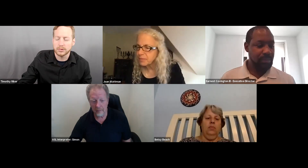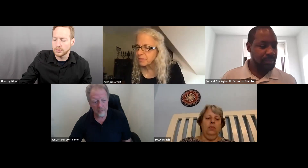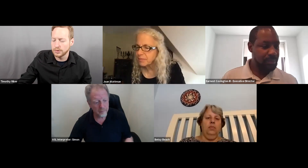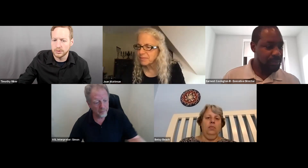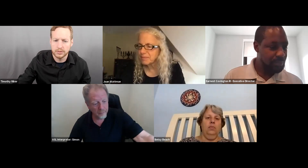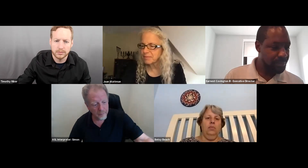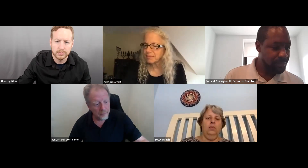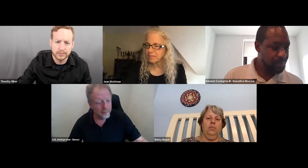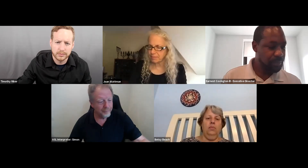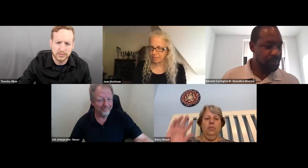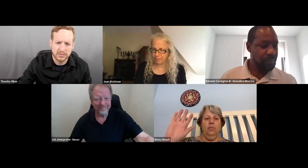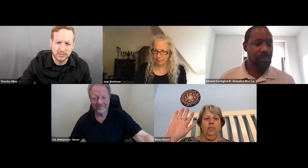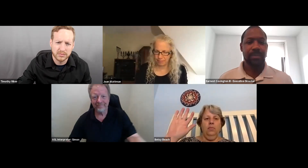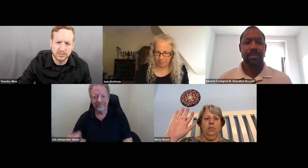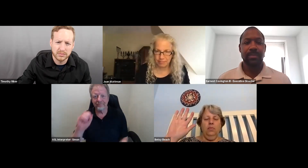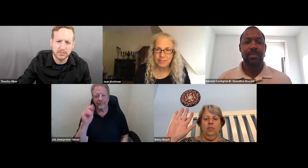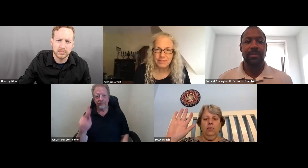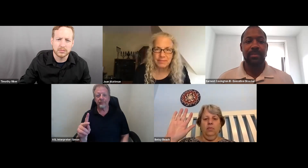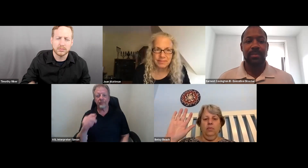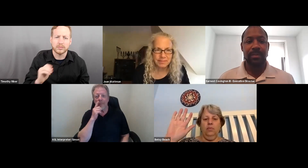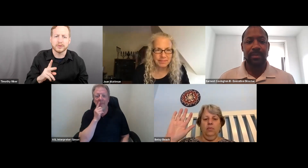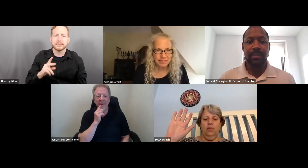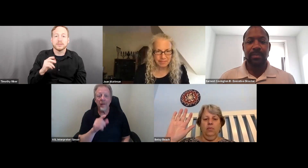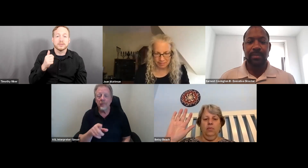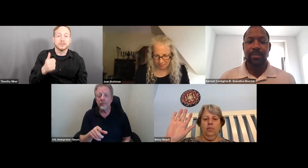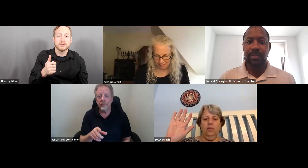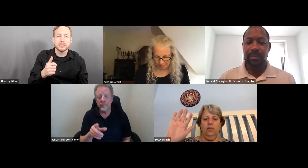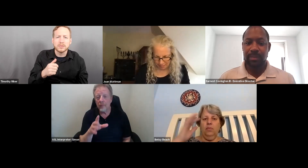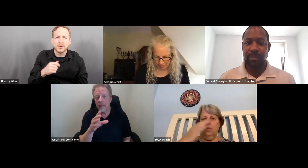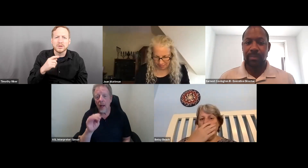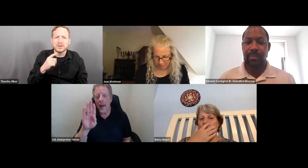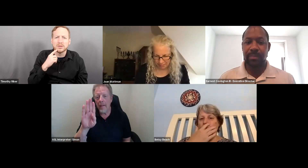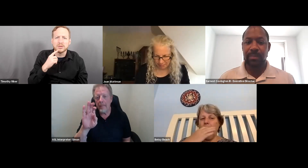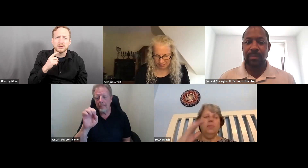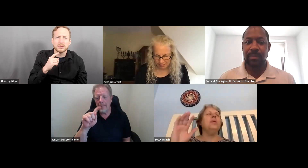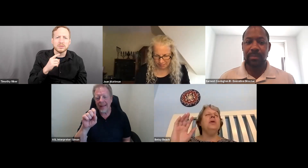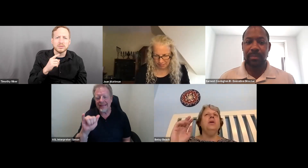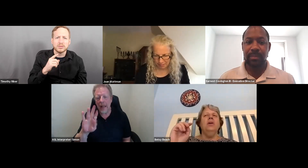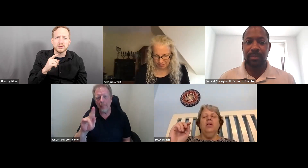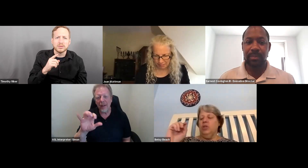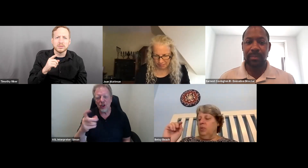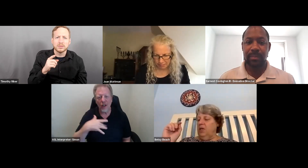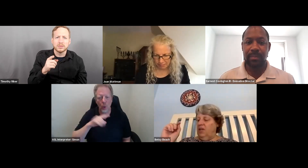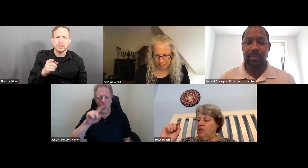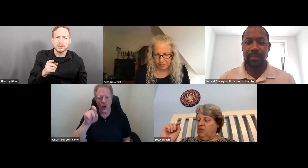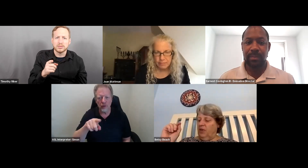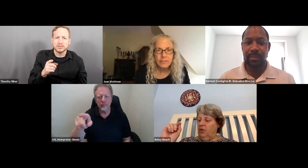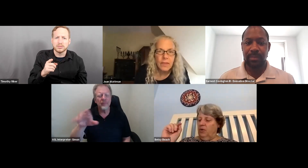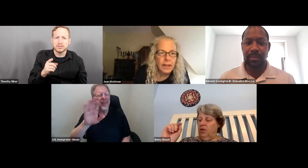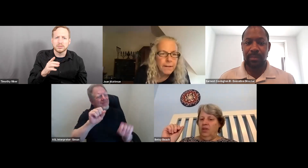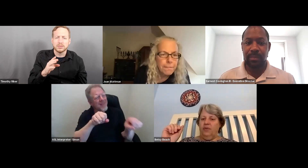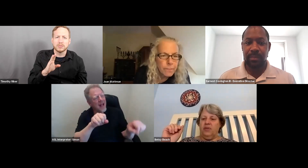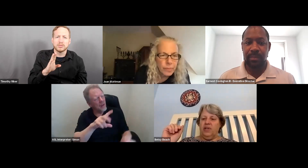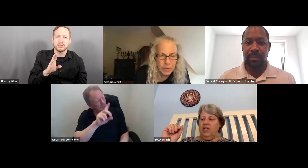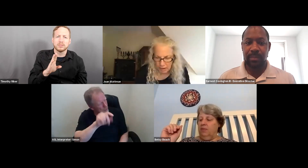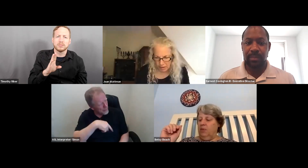Hi. And Betsy Beach has a question. Do we need to vote